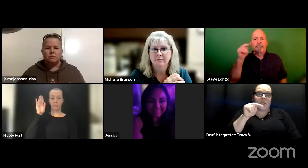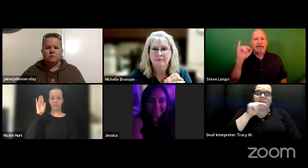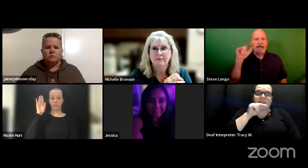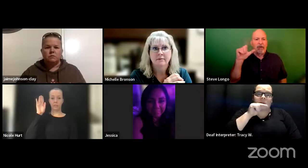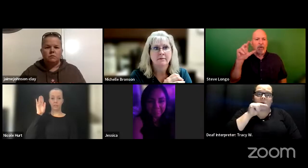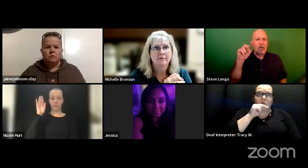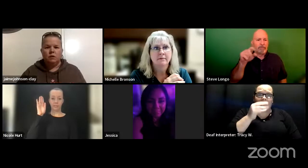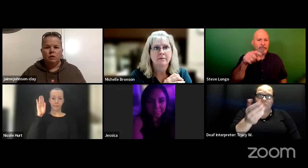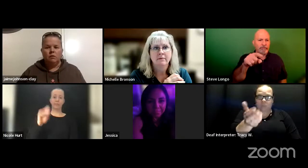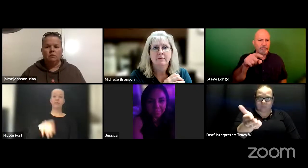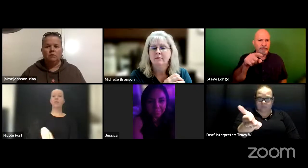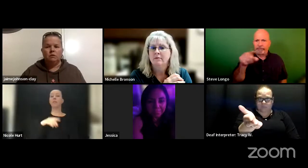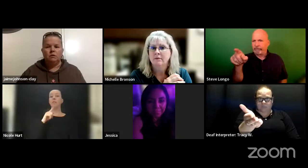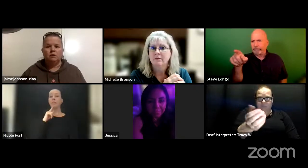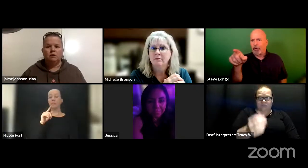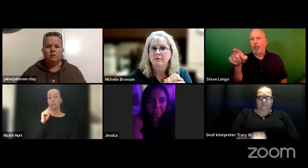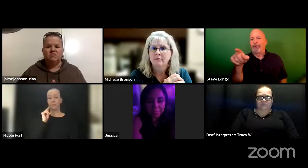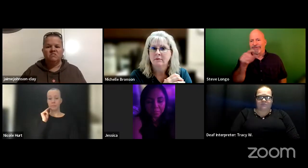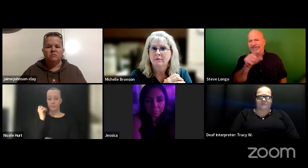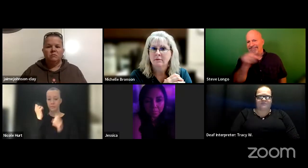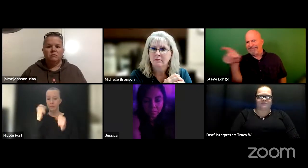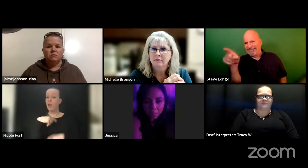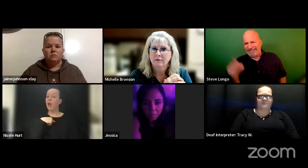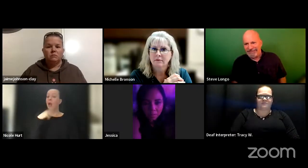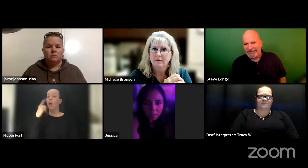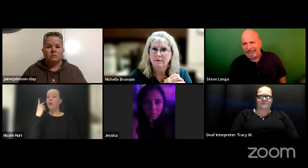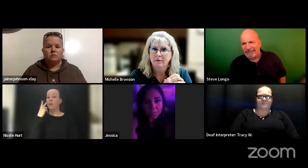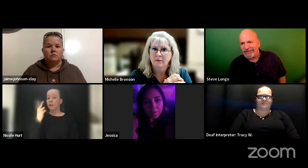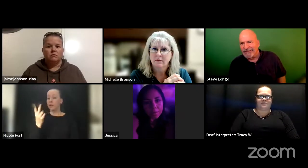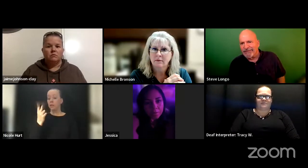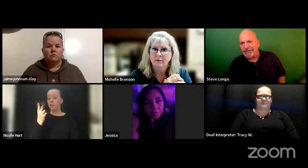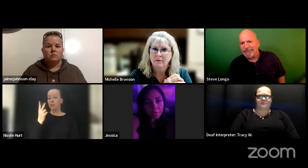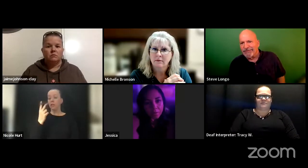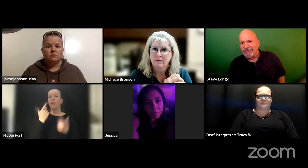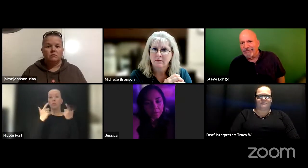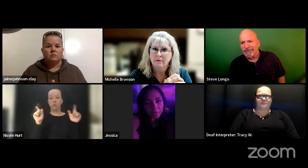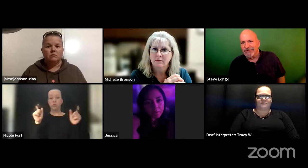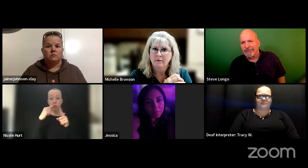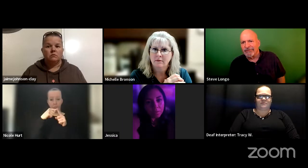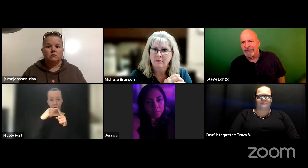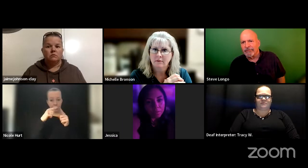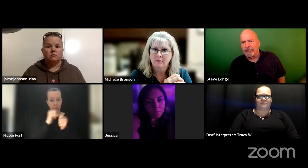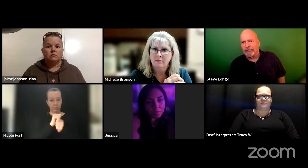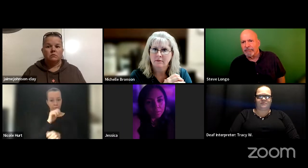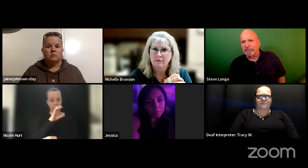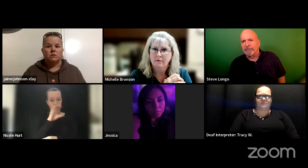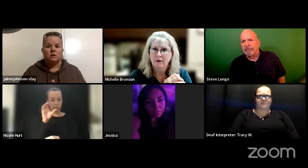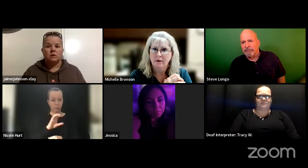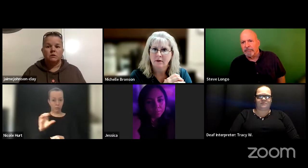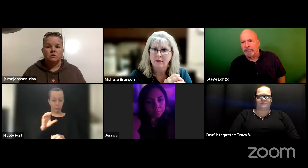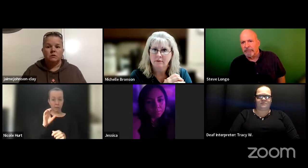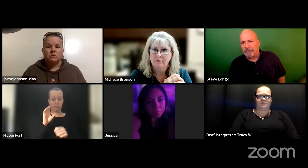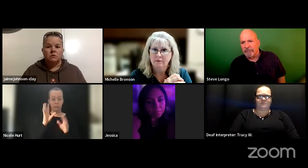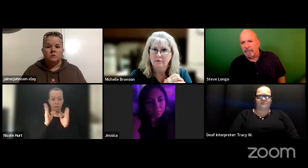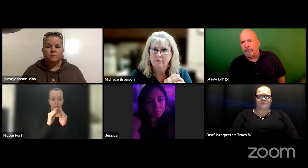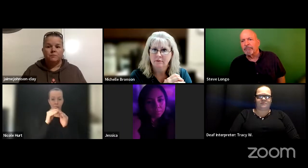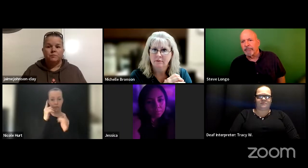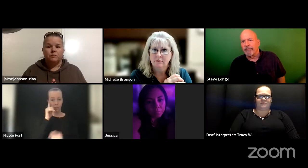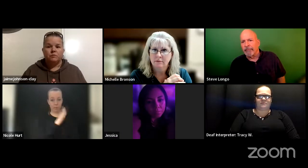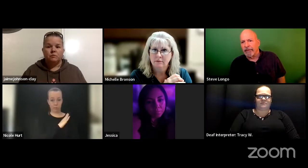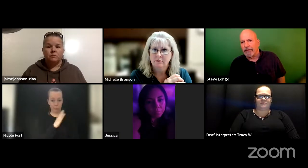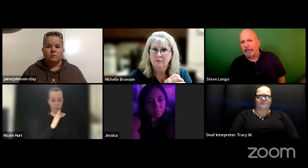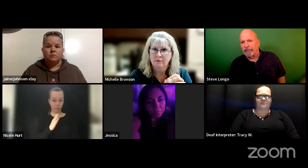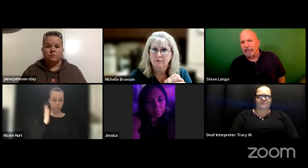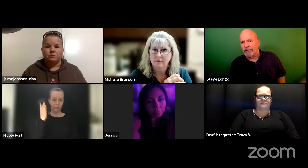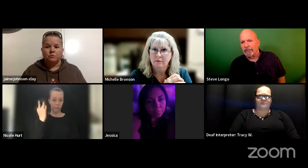Yes, Nicole? Yes, this is Nicole here. I see honestly